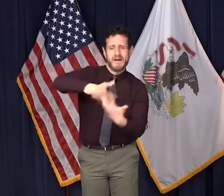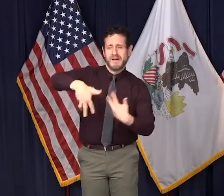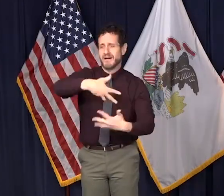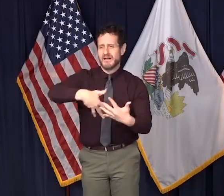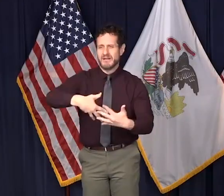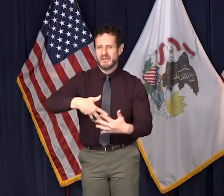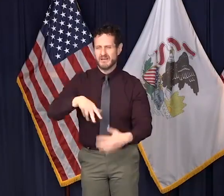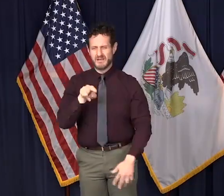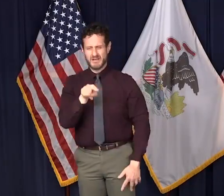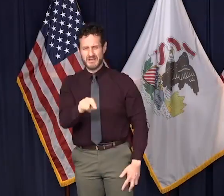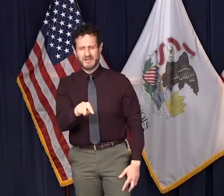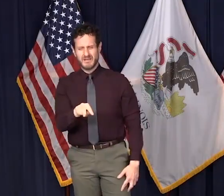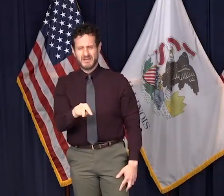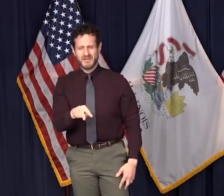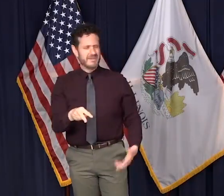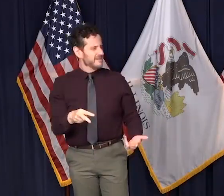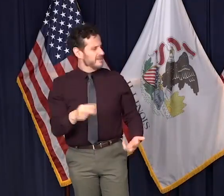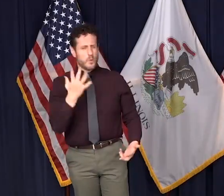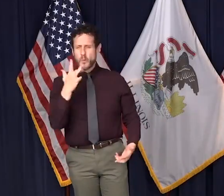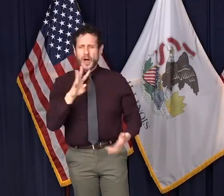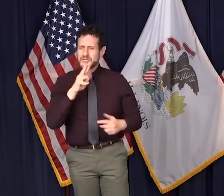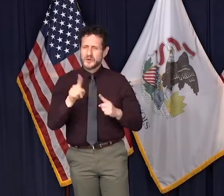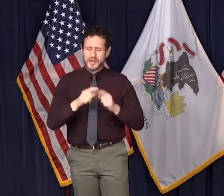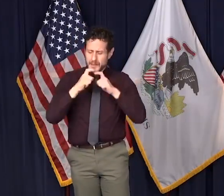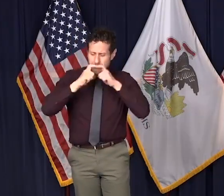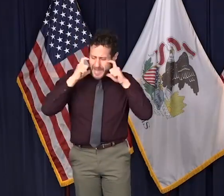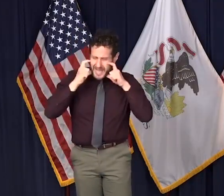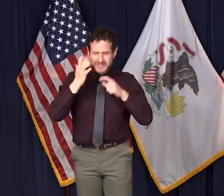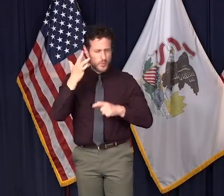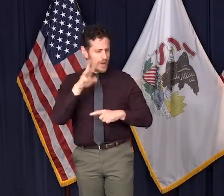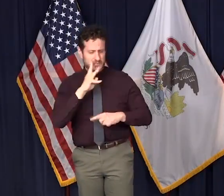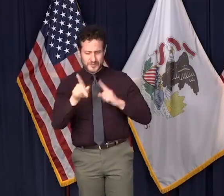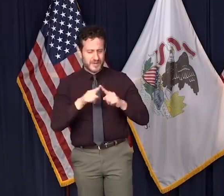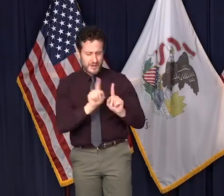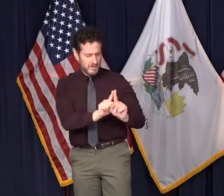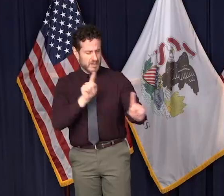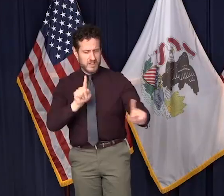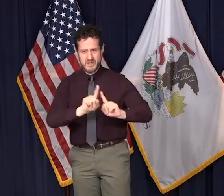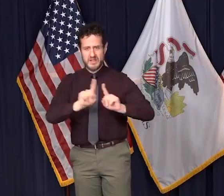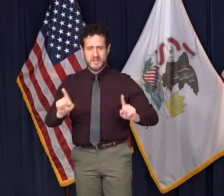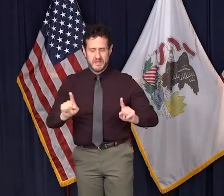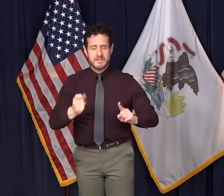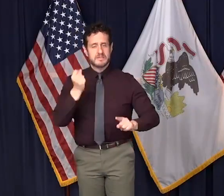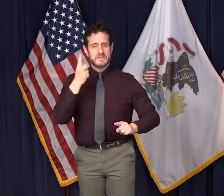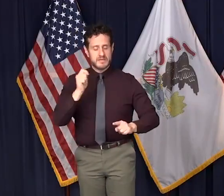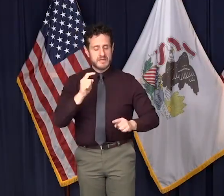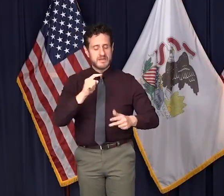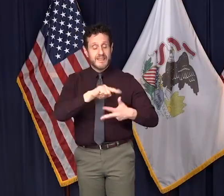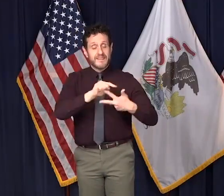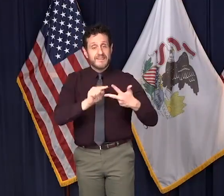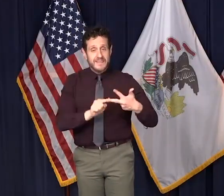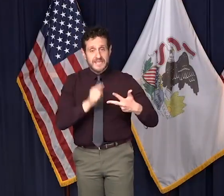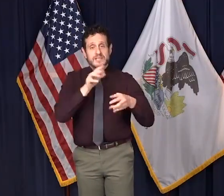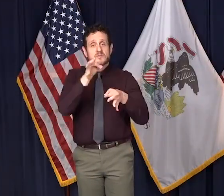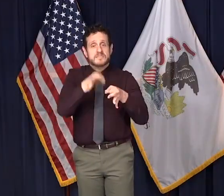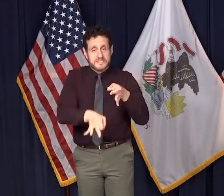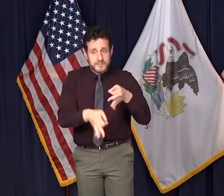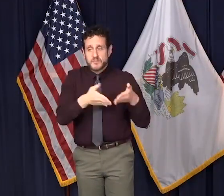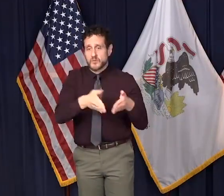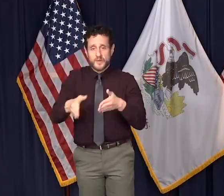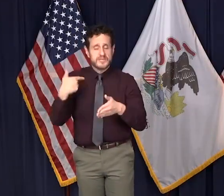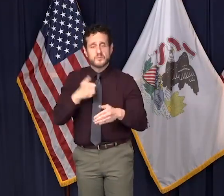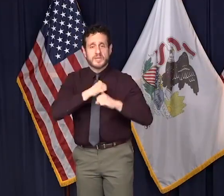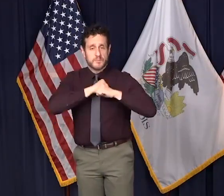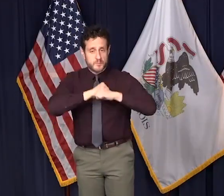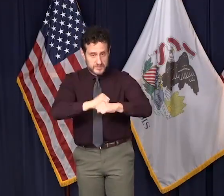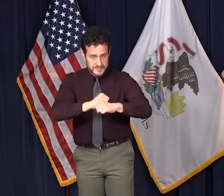You may ask, why do we keep talking about face coverings and distancing? Because these are simple measures that will, in fact, help